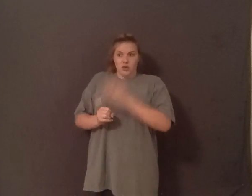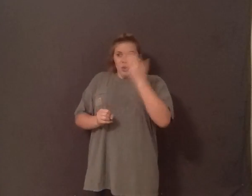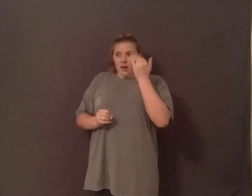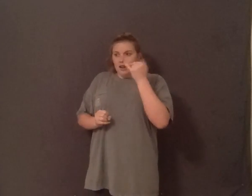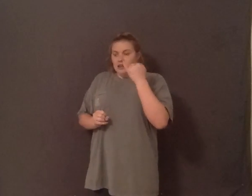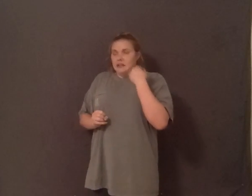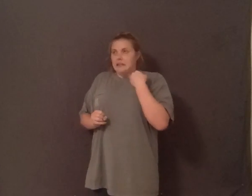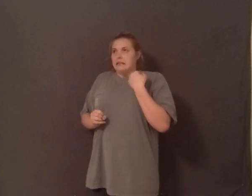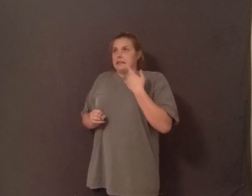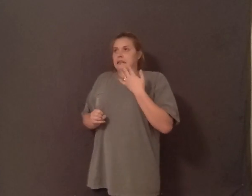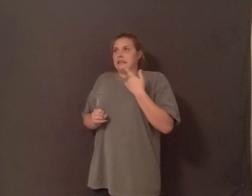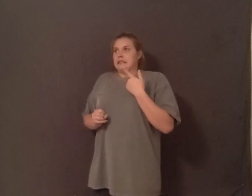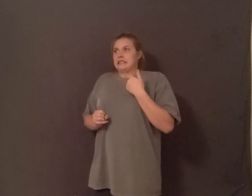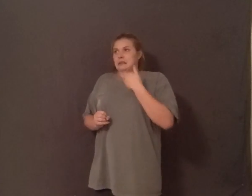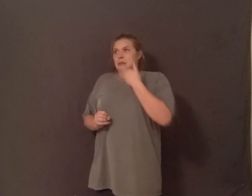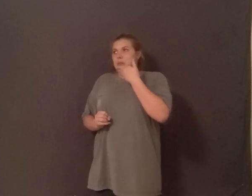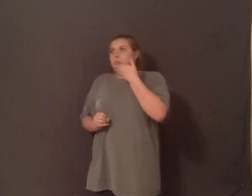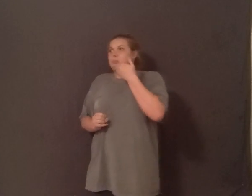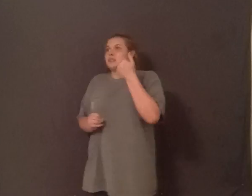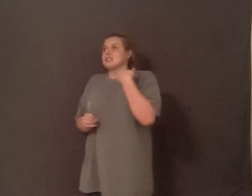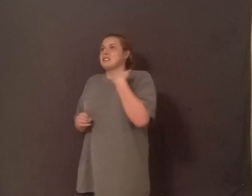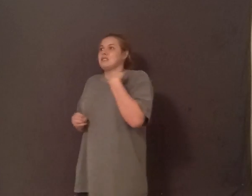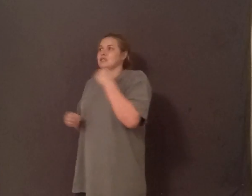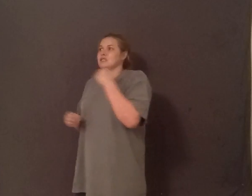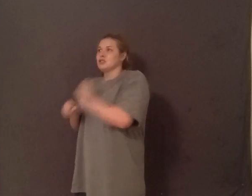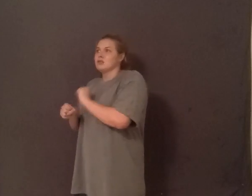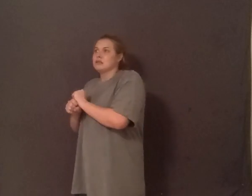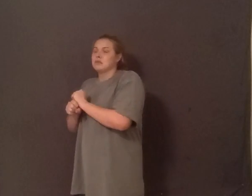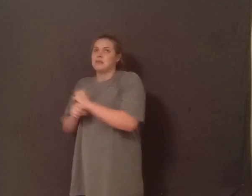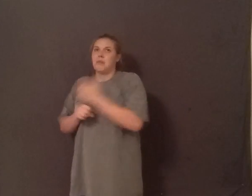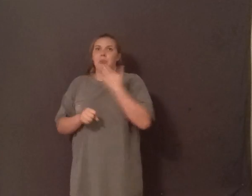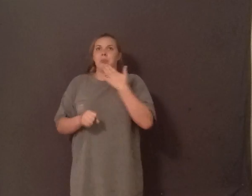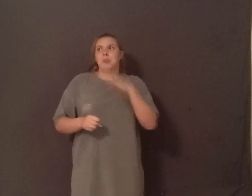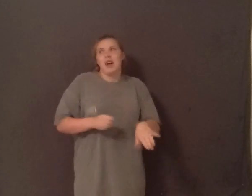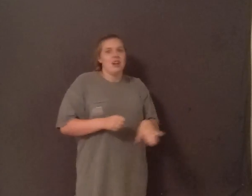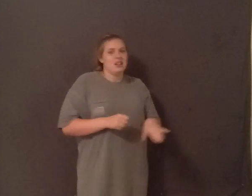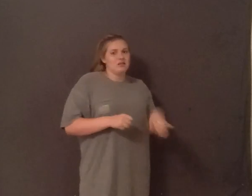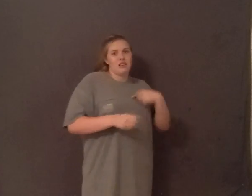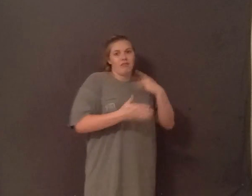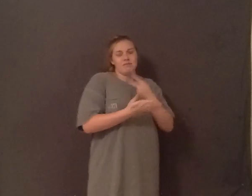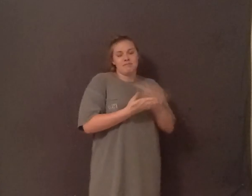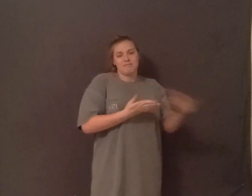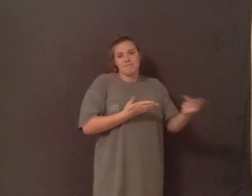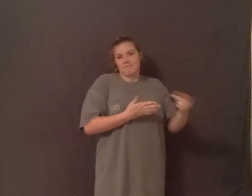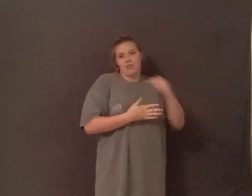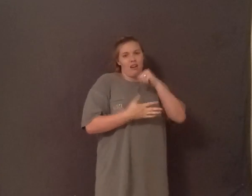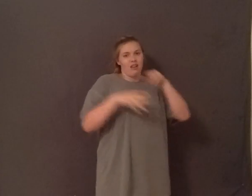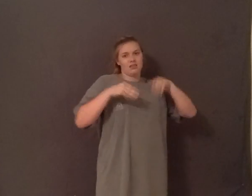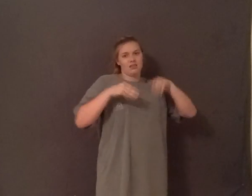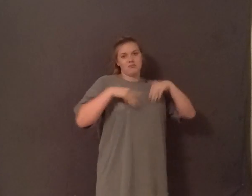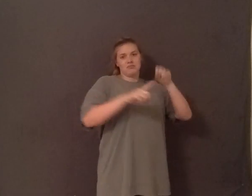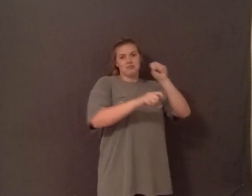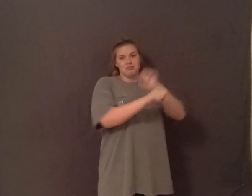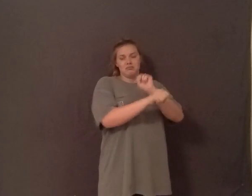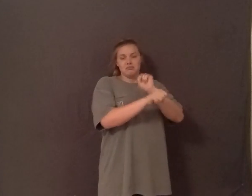be best if I got the offer, and it would be bad for my life if I don't. So the way to disbelieve that is to simply ask the question,